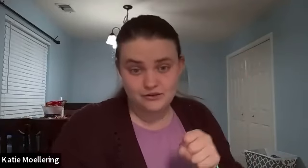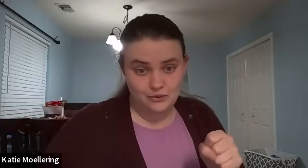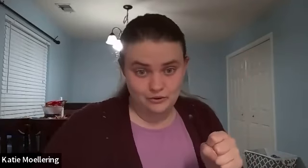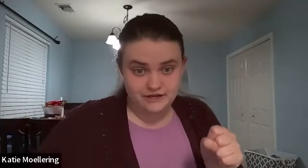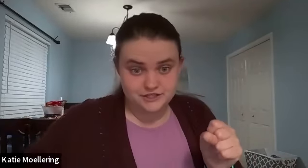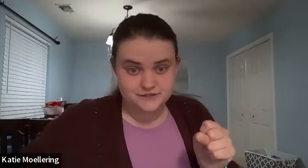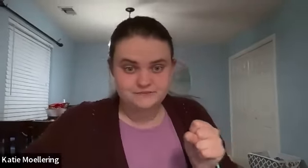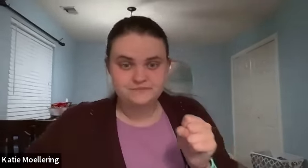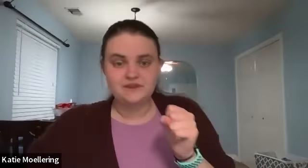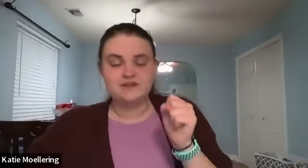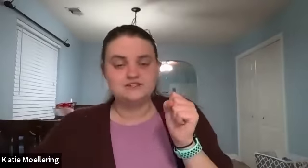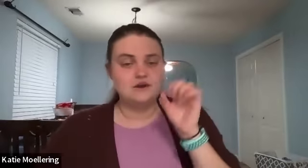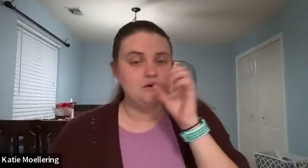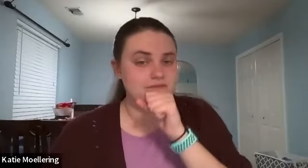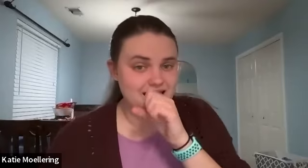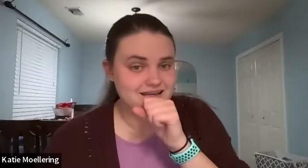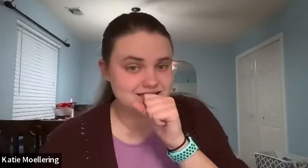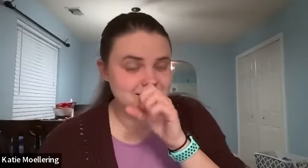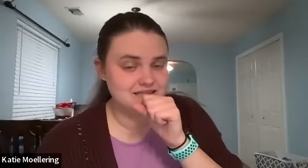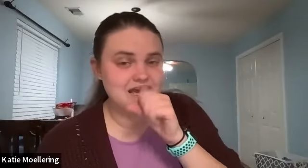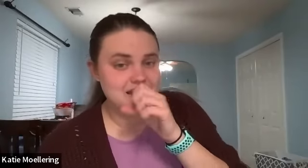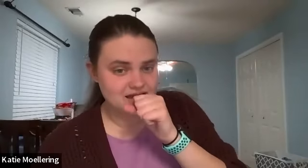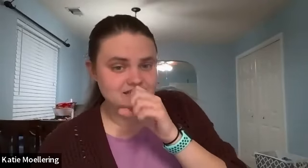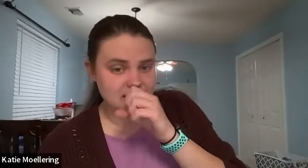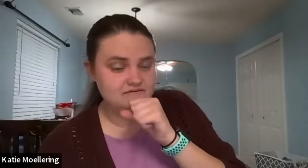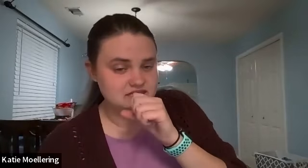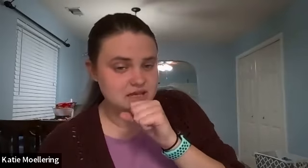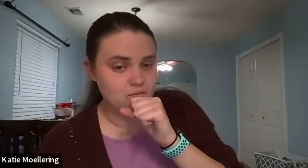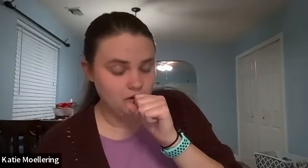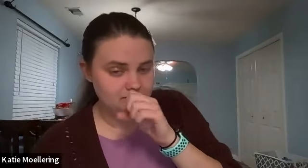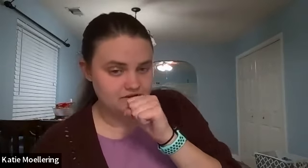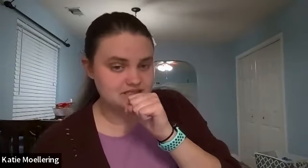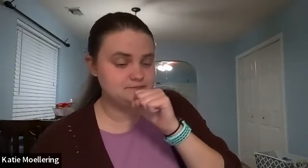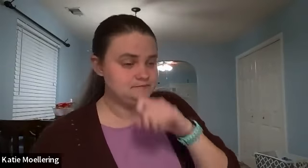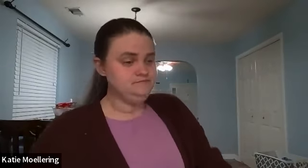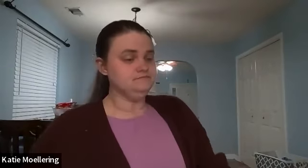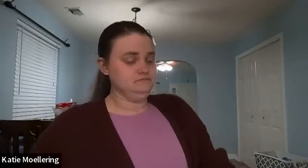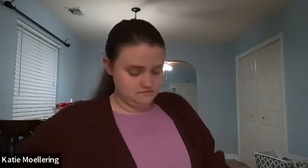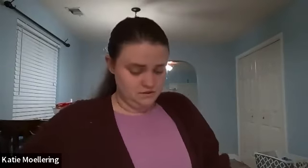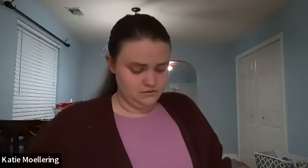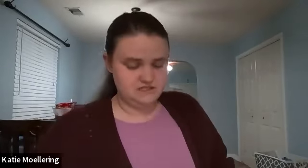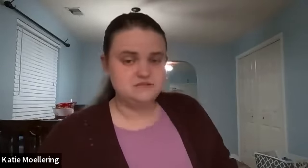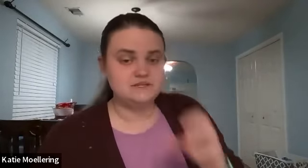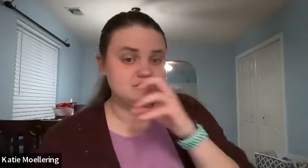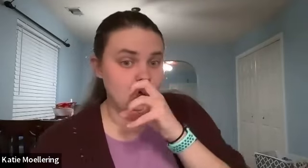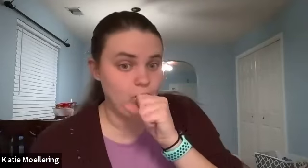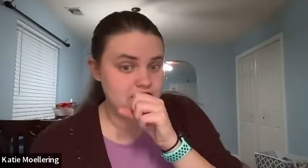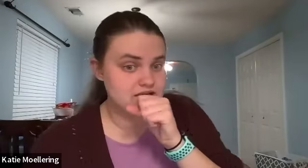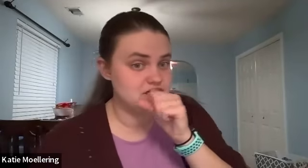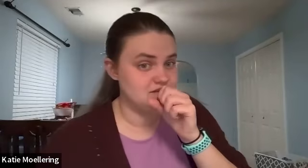color orange. So that's kind of nice that they have the same one for this. Oh, excuse me. So orange as the